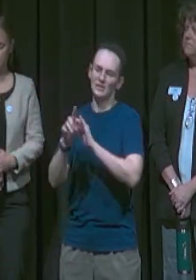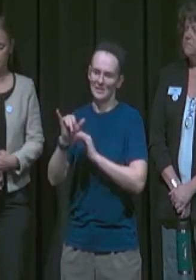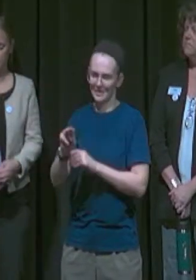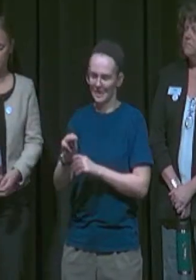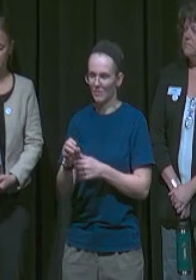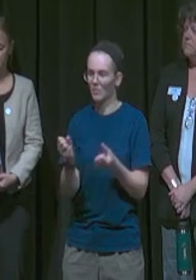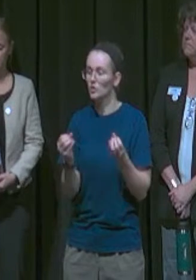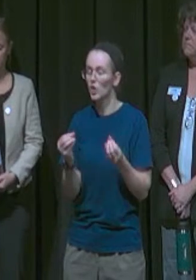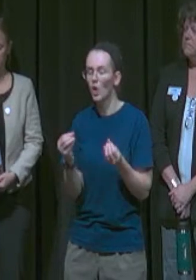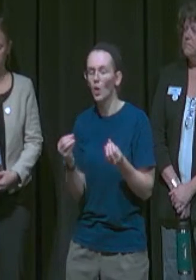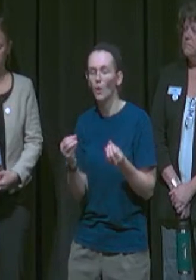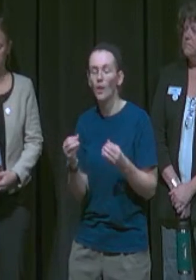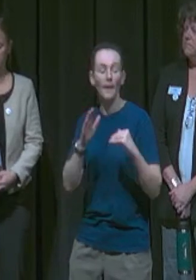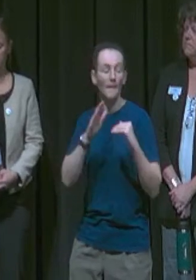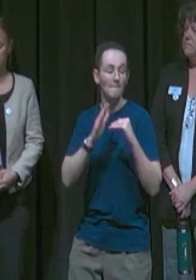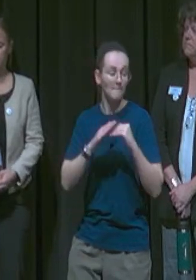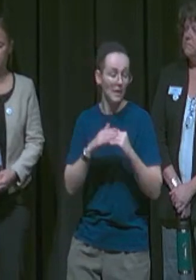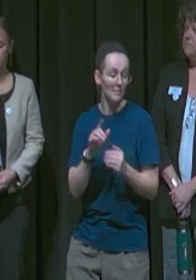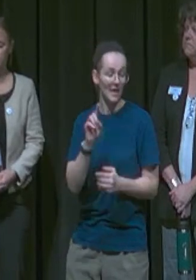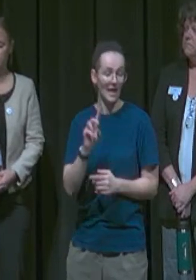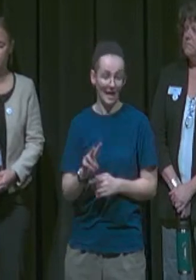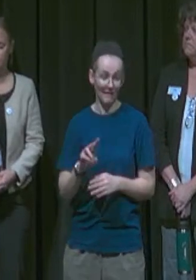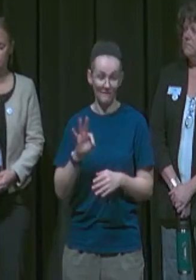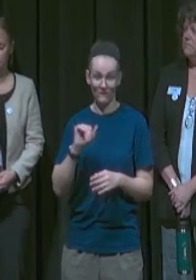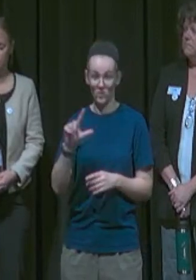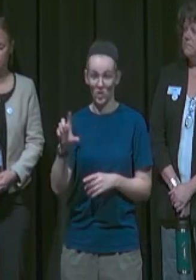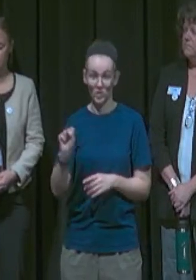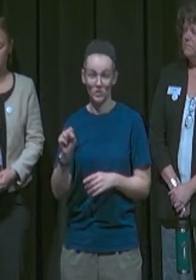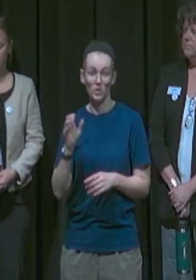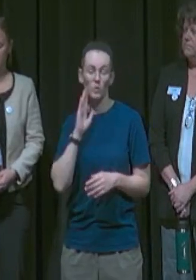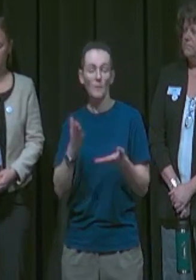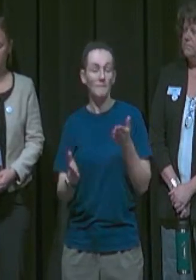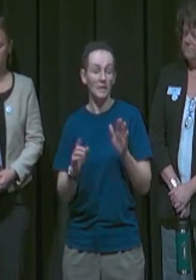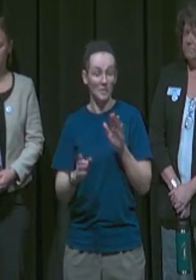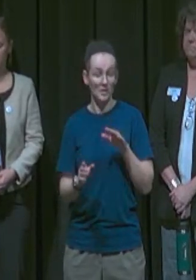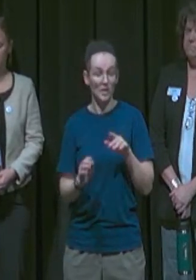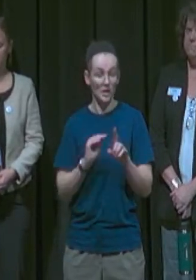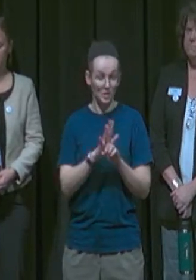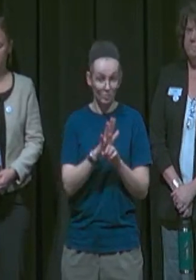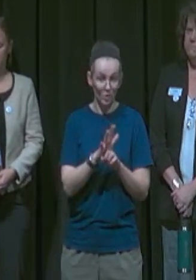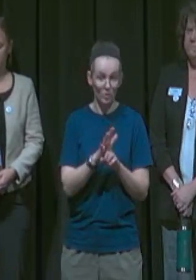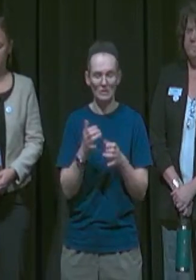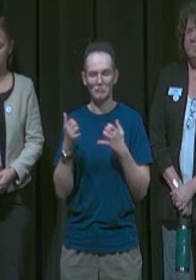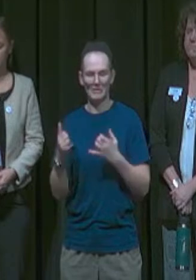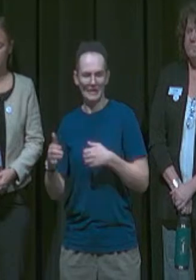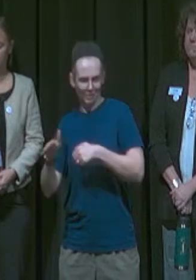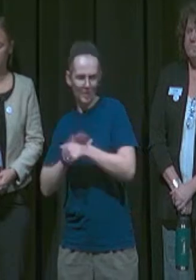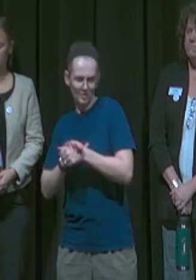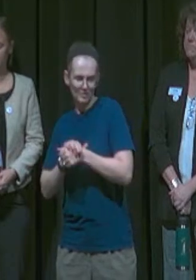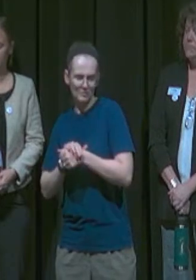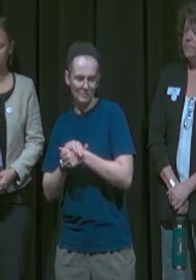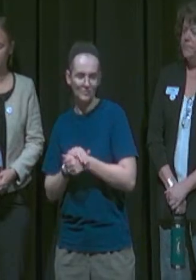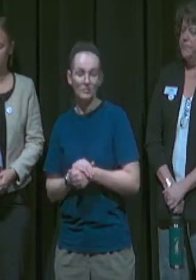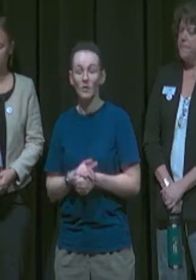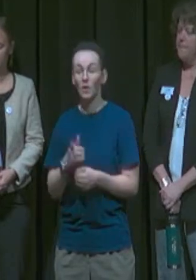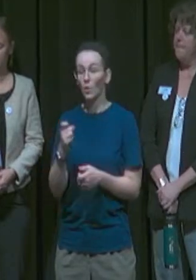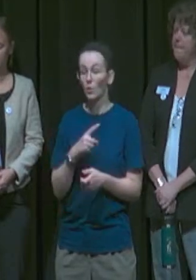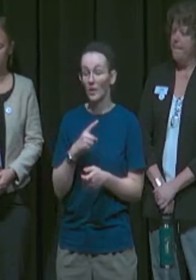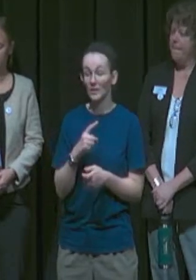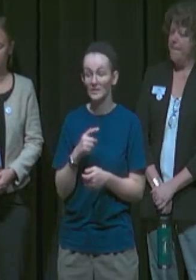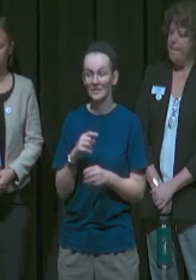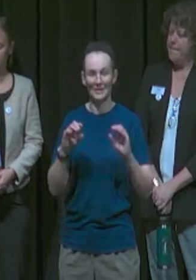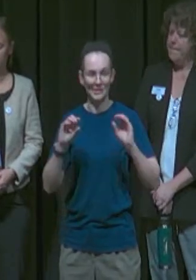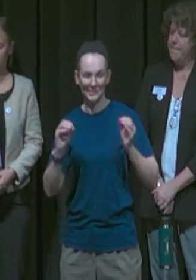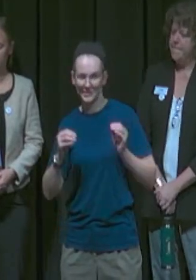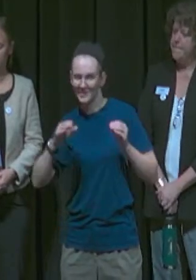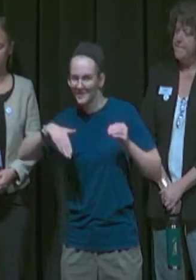So at least half of the falls will probably be exposed that are currently not. The question that none